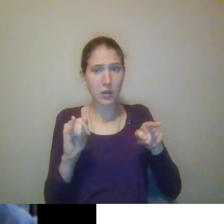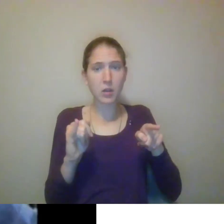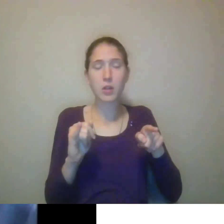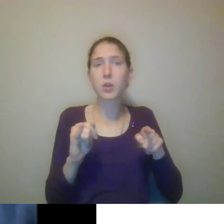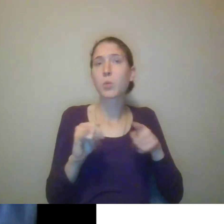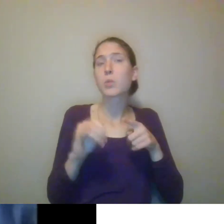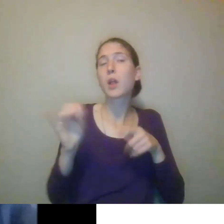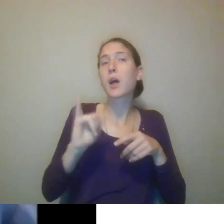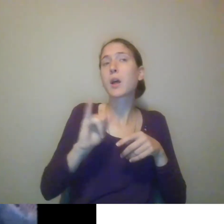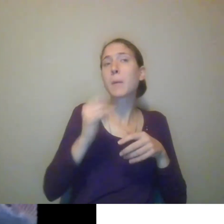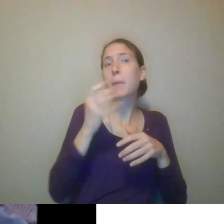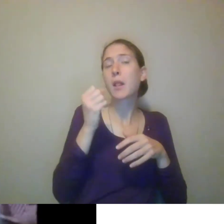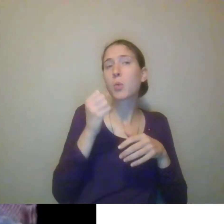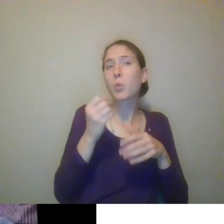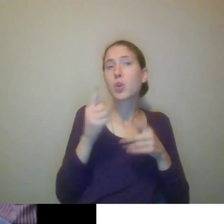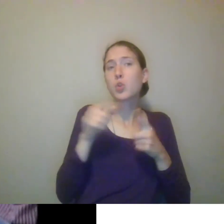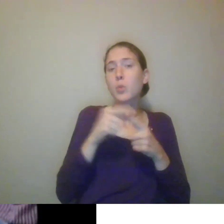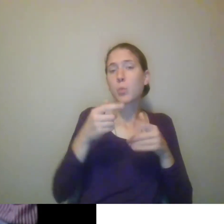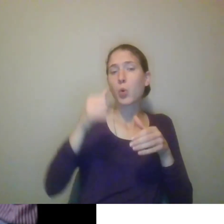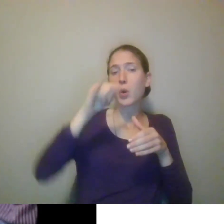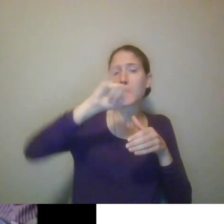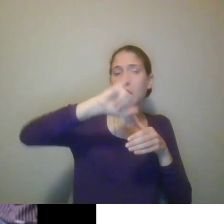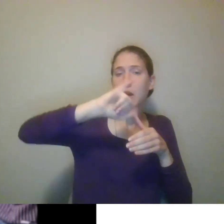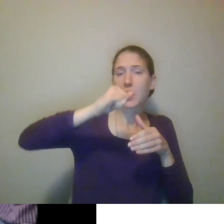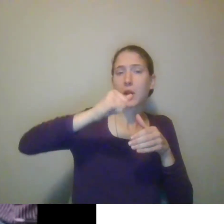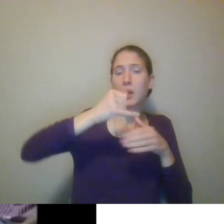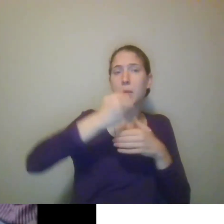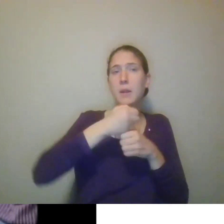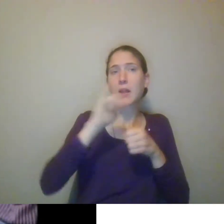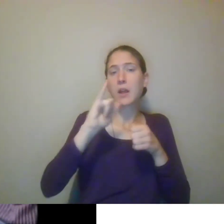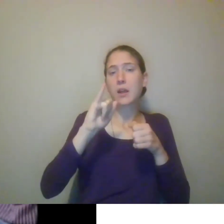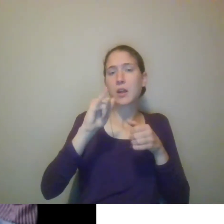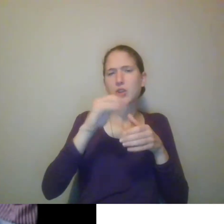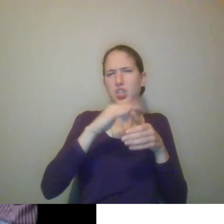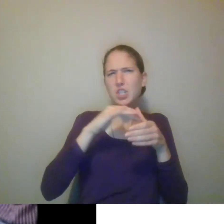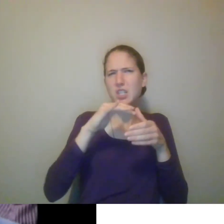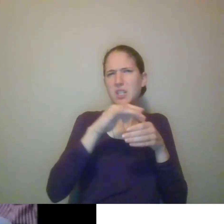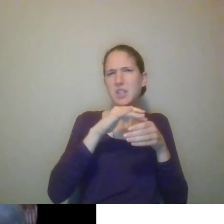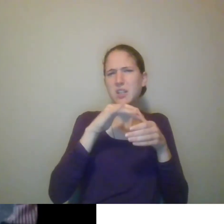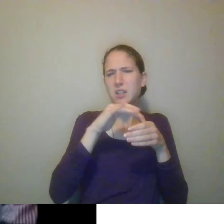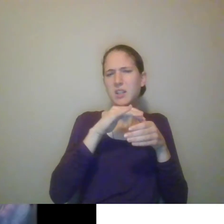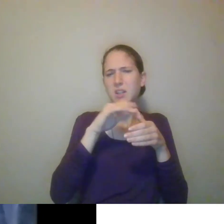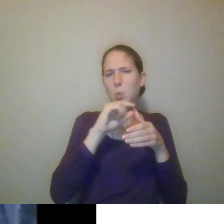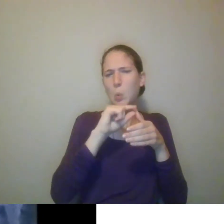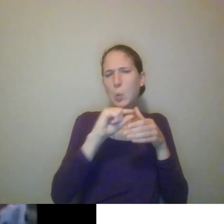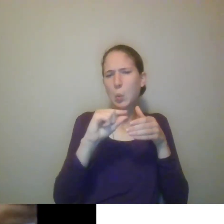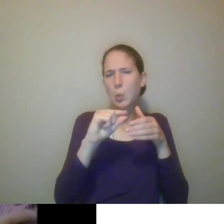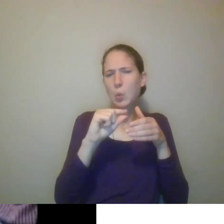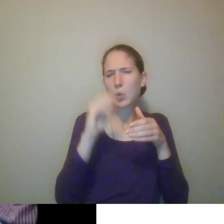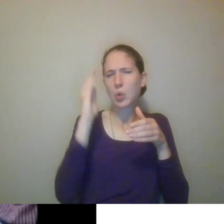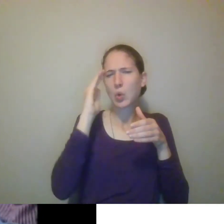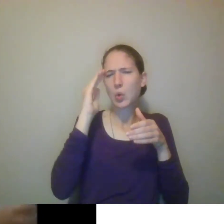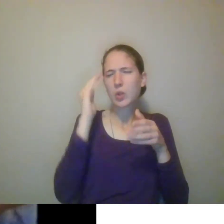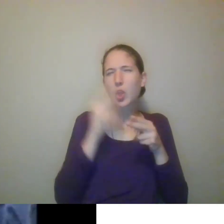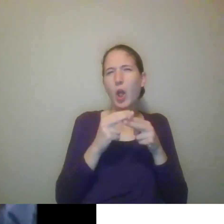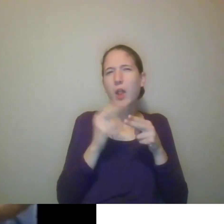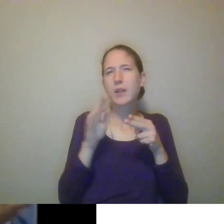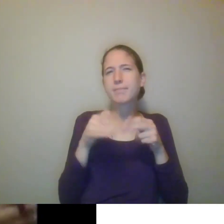pour milk in it? It sort of makes a sheet, or I don't know what you call it.